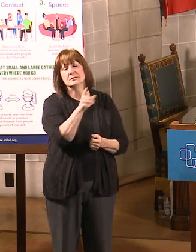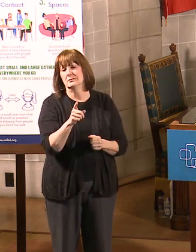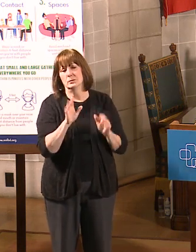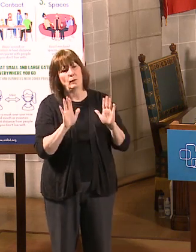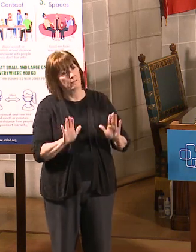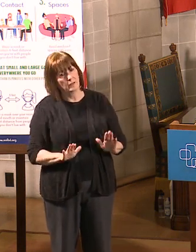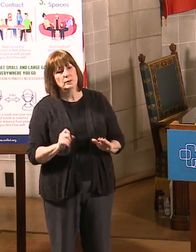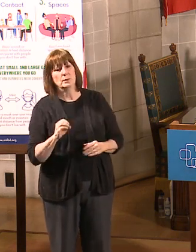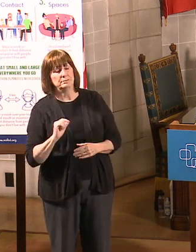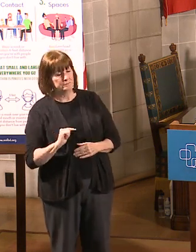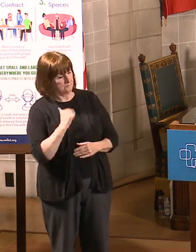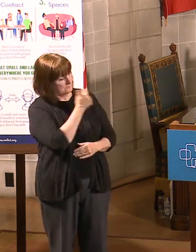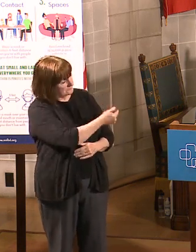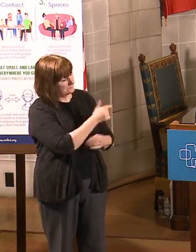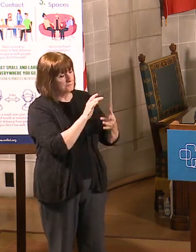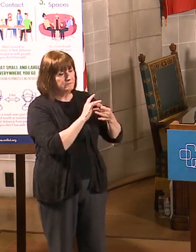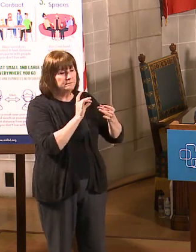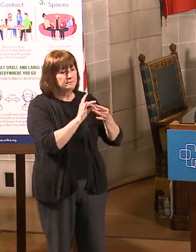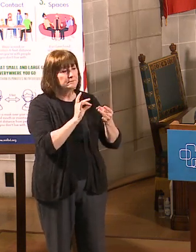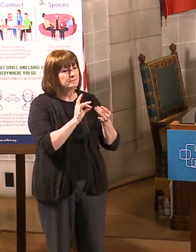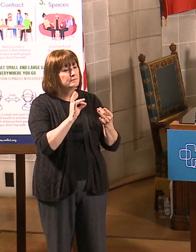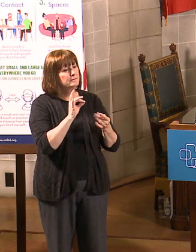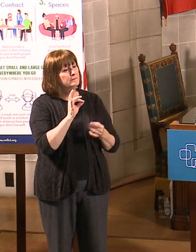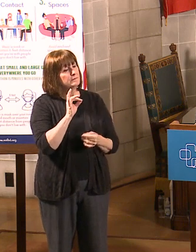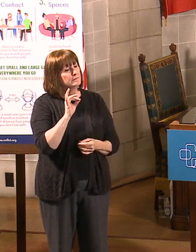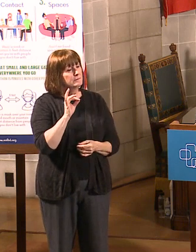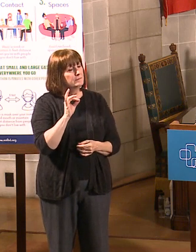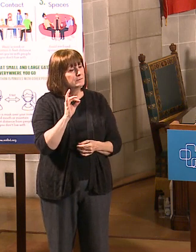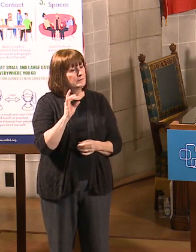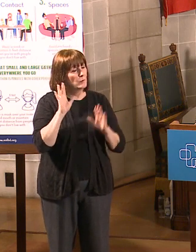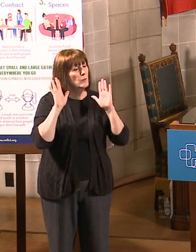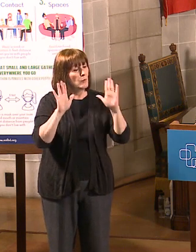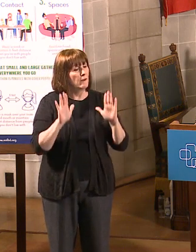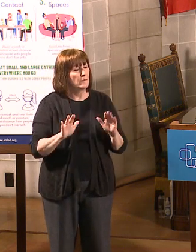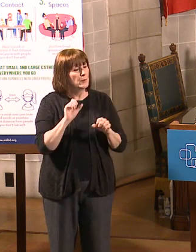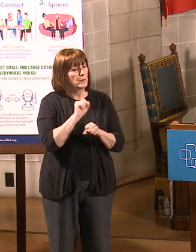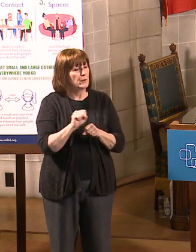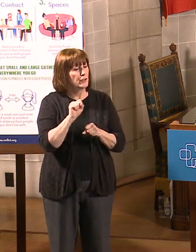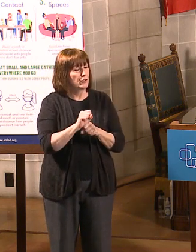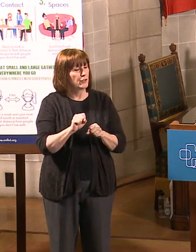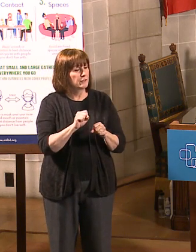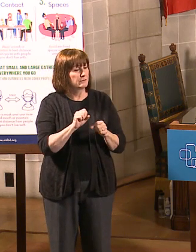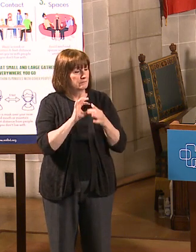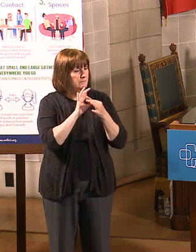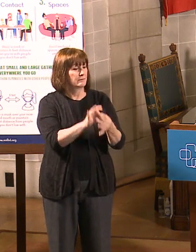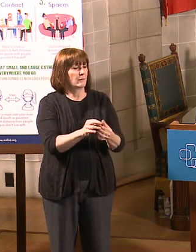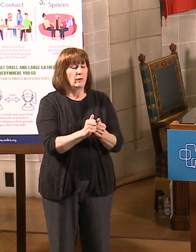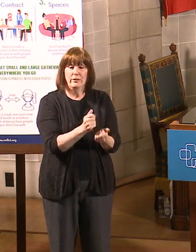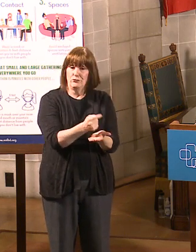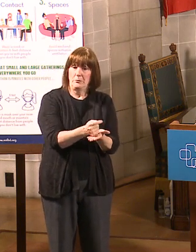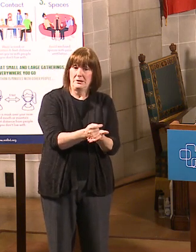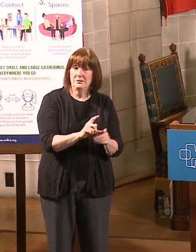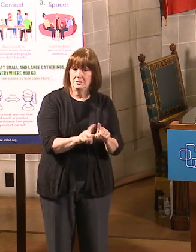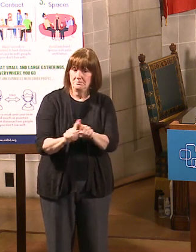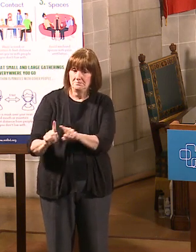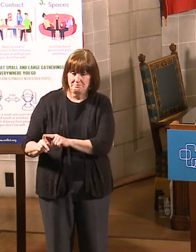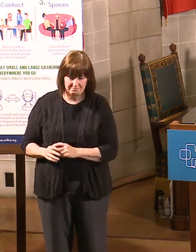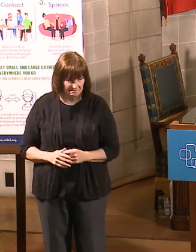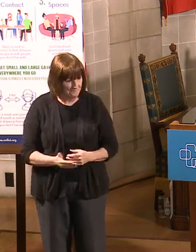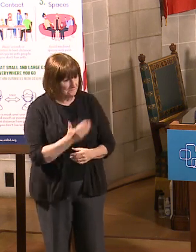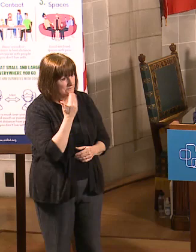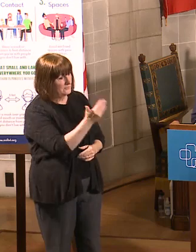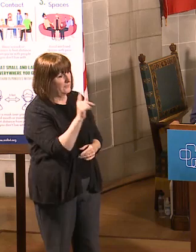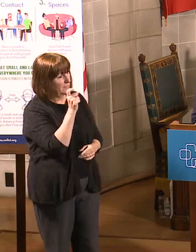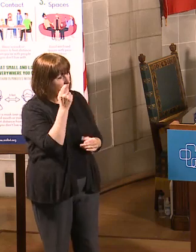turn it over to you to talk a little bit about the great work that's been going on with regard to treatments. Thank